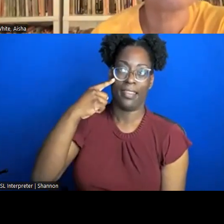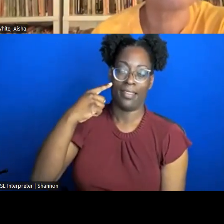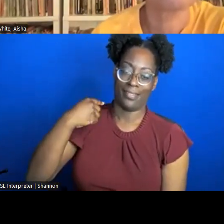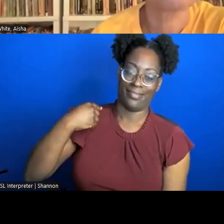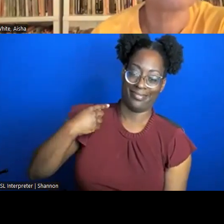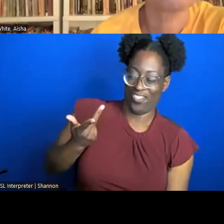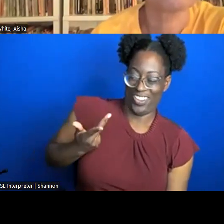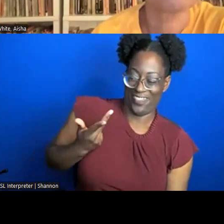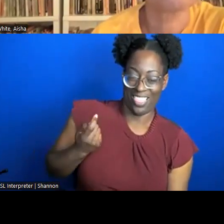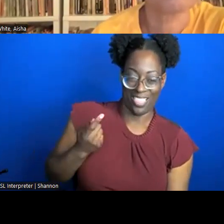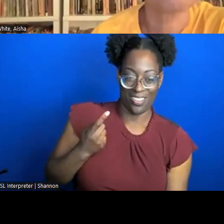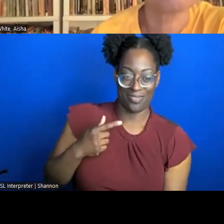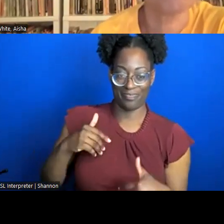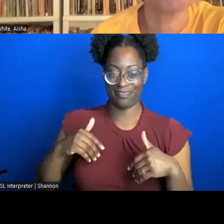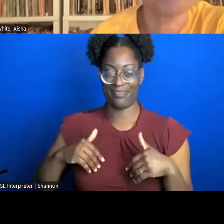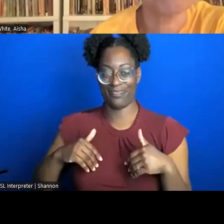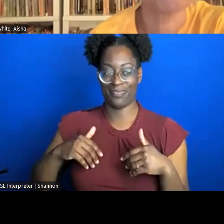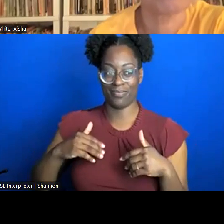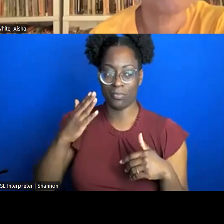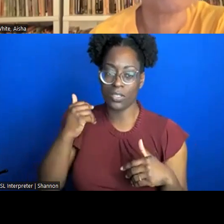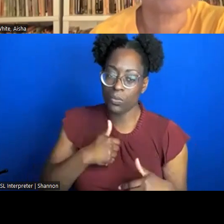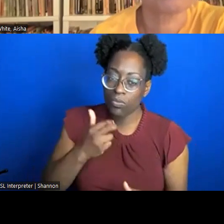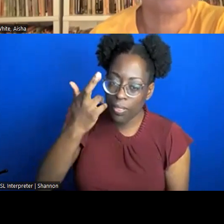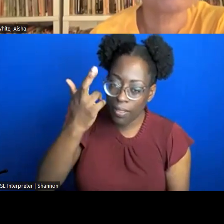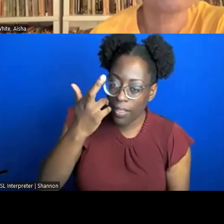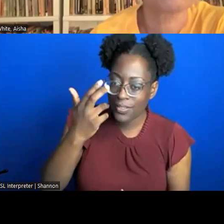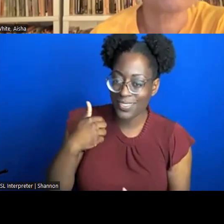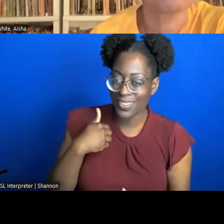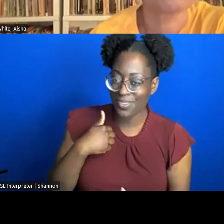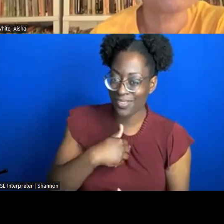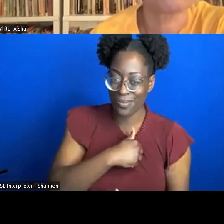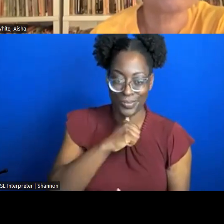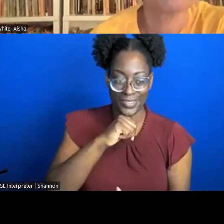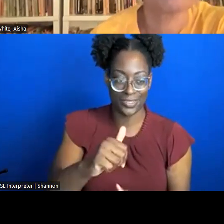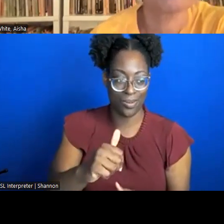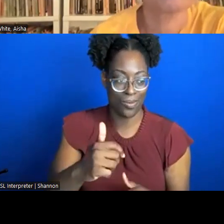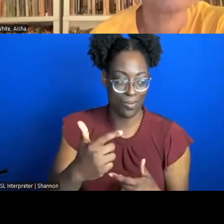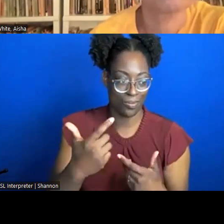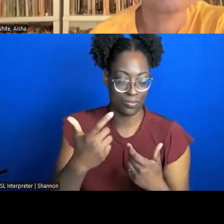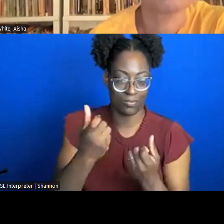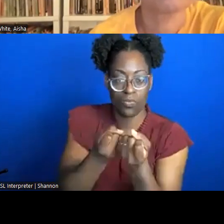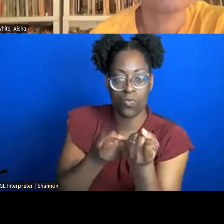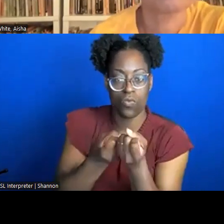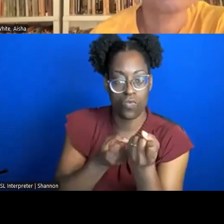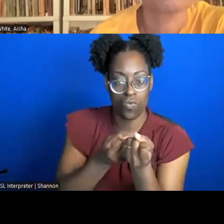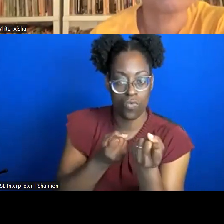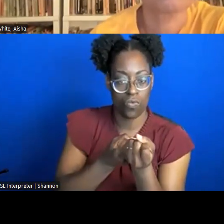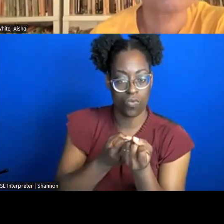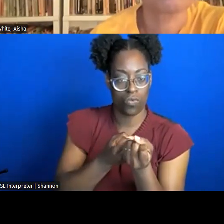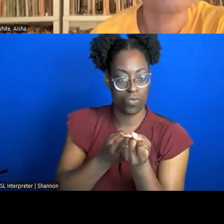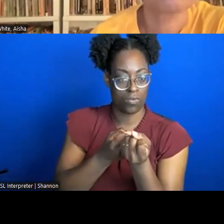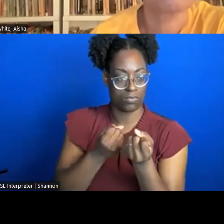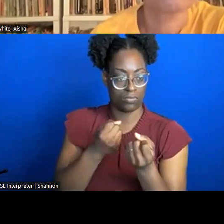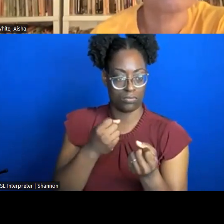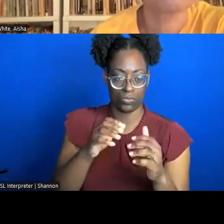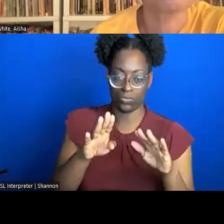to name that we don't do it well. And so I really welcome Ron and Takima, any thoughts and ideas you might have to